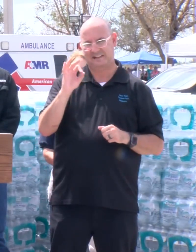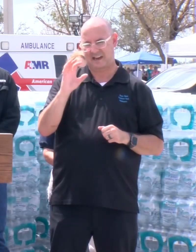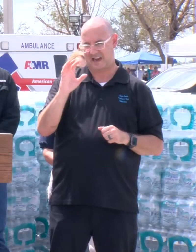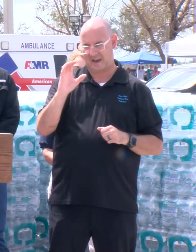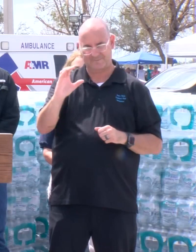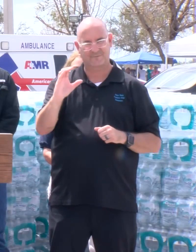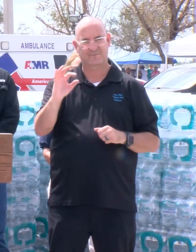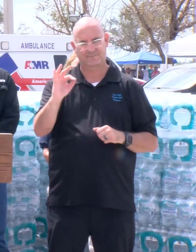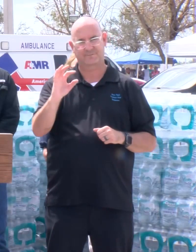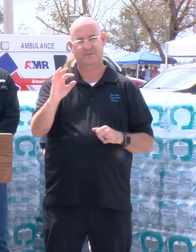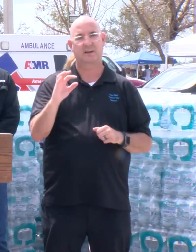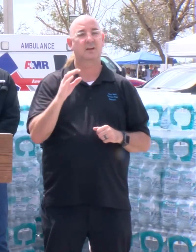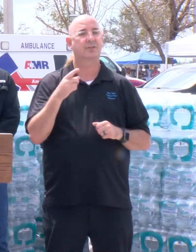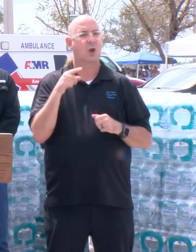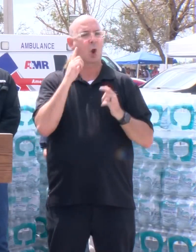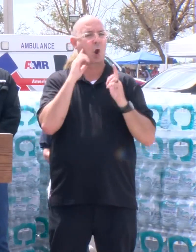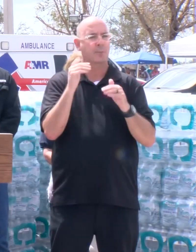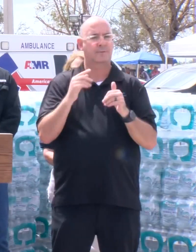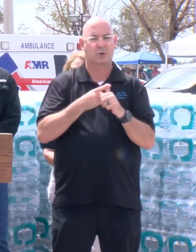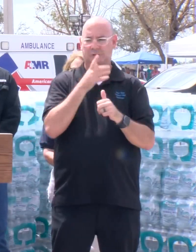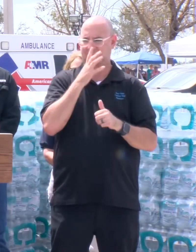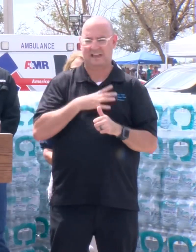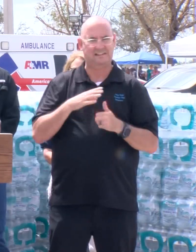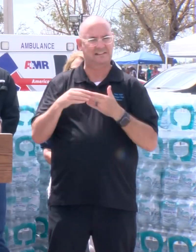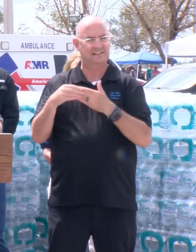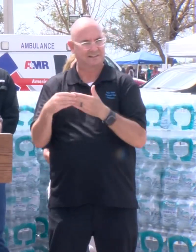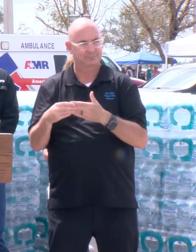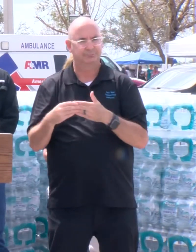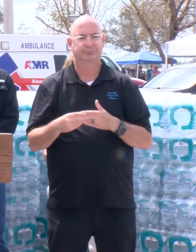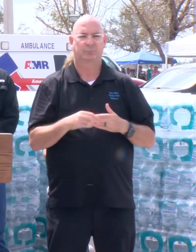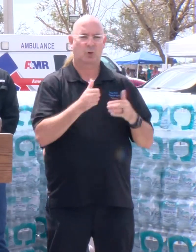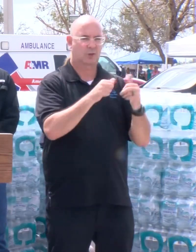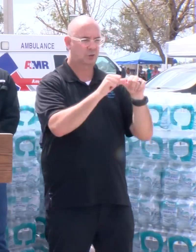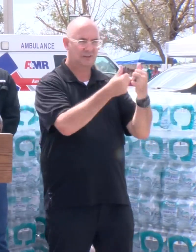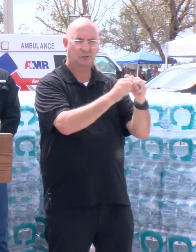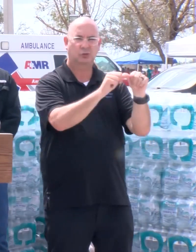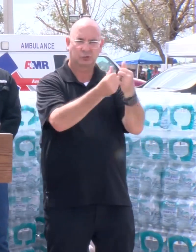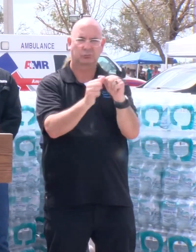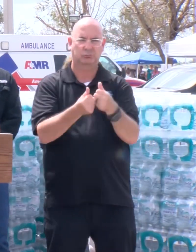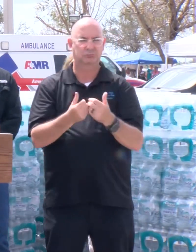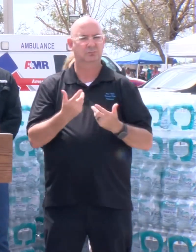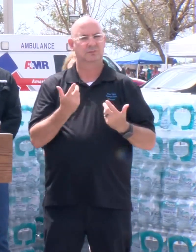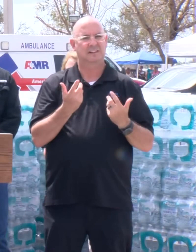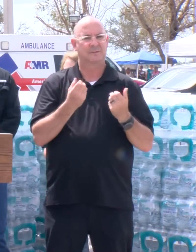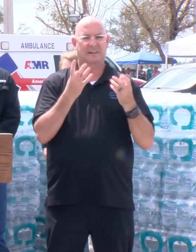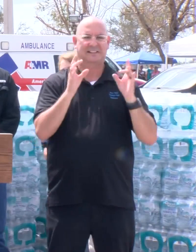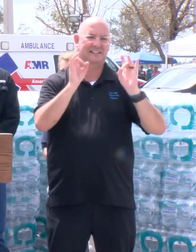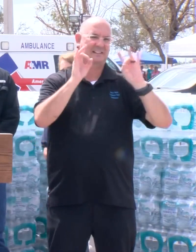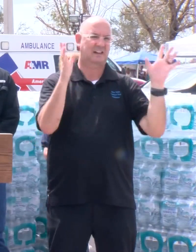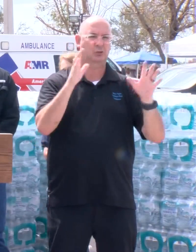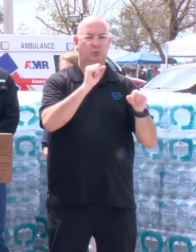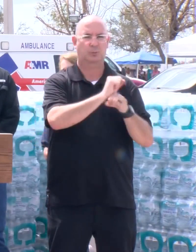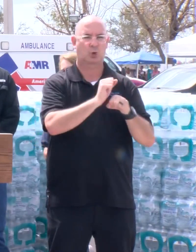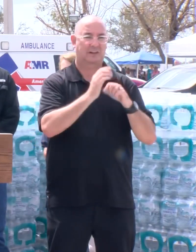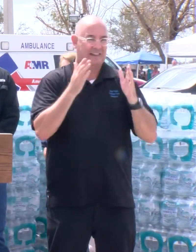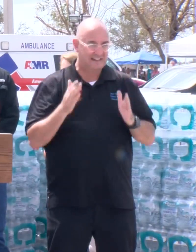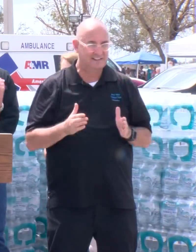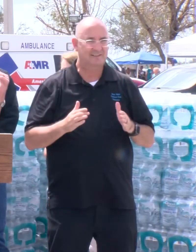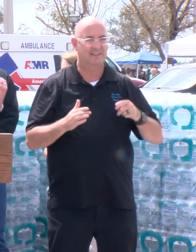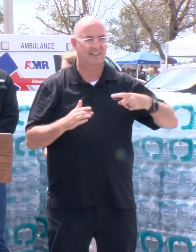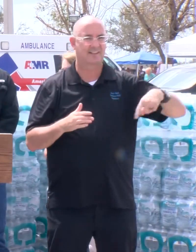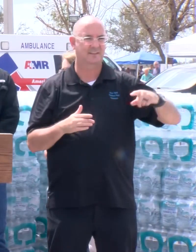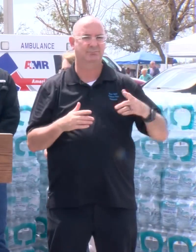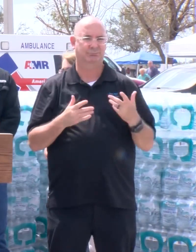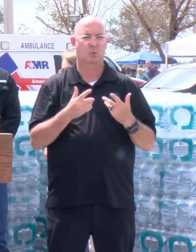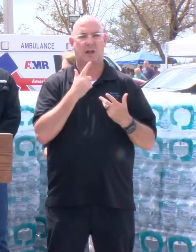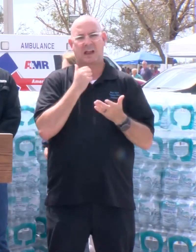state agencies. We're able to stand up DUA, Disaster and Employment Assistance, through the governor's leadership, but also help connect with jobs. At one of these events, Kevin